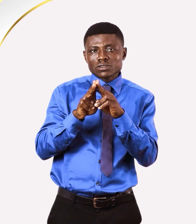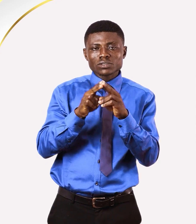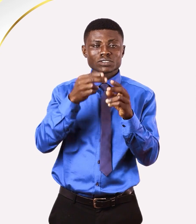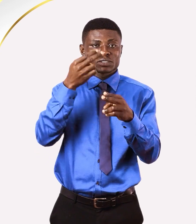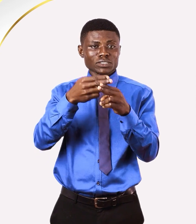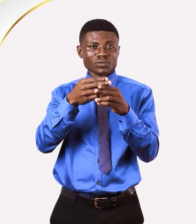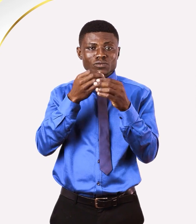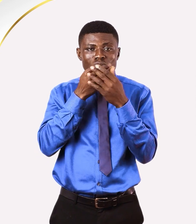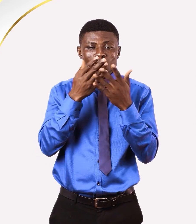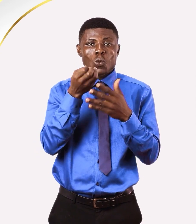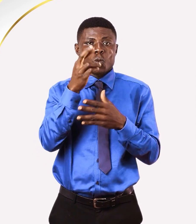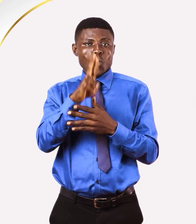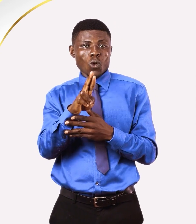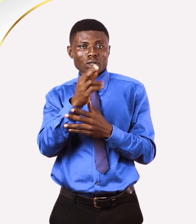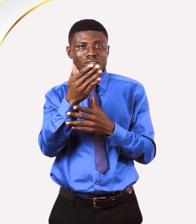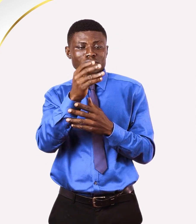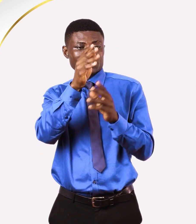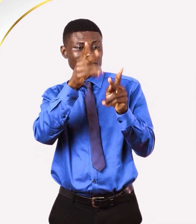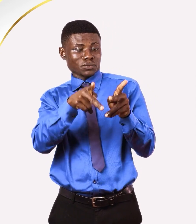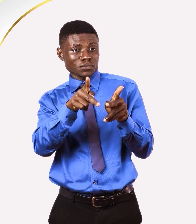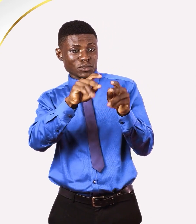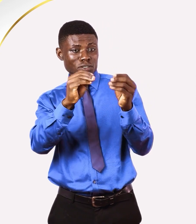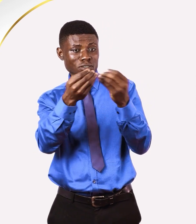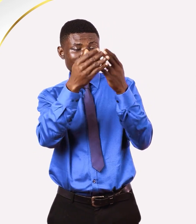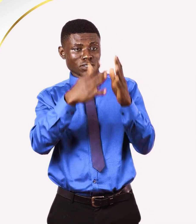Unit. Name of information or